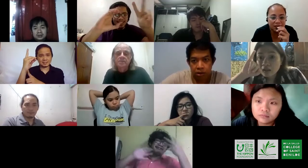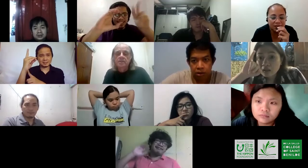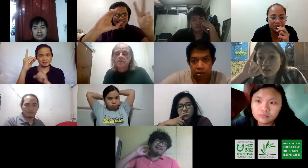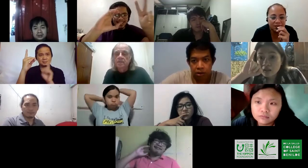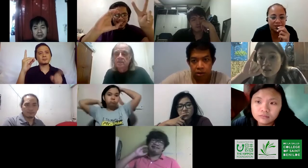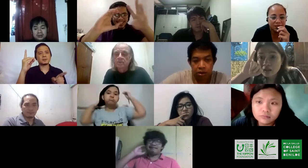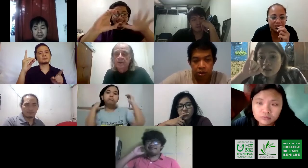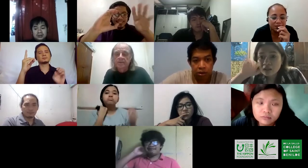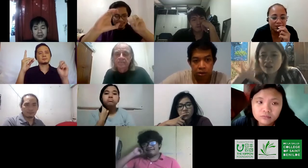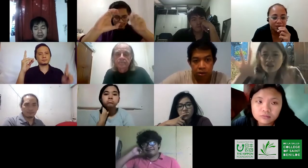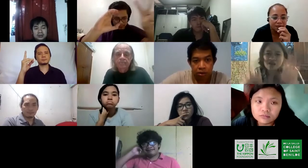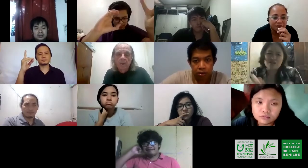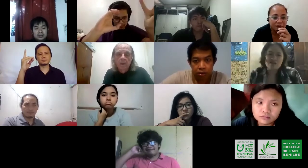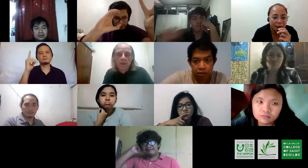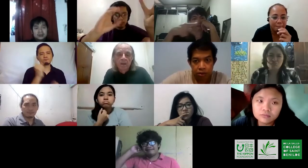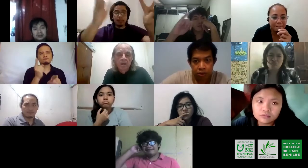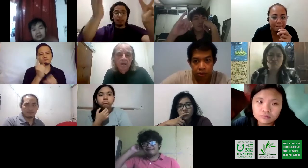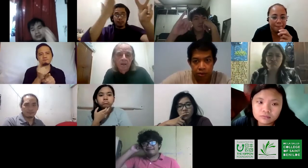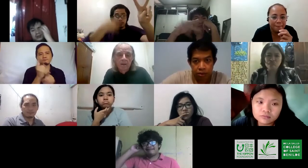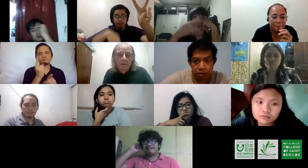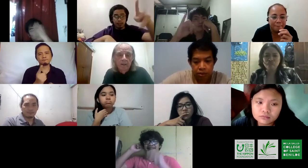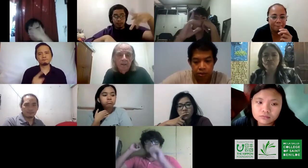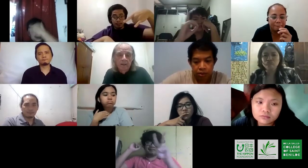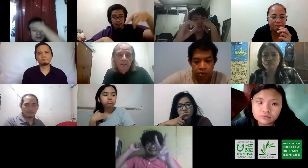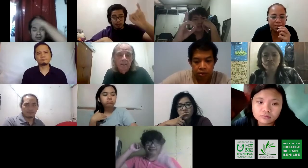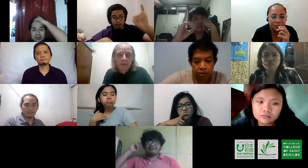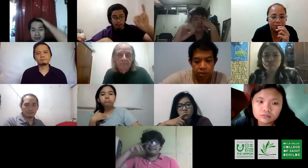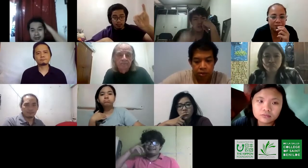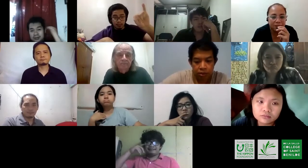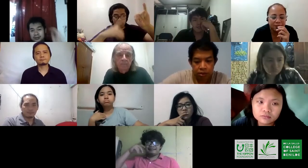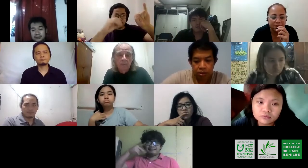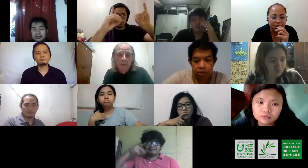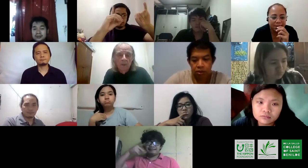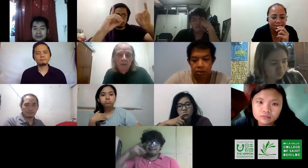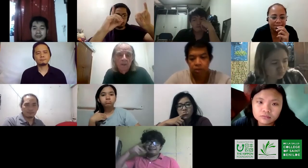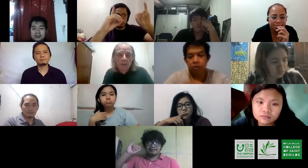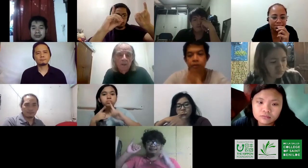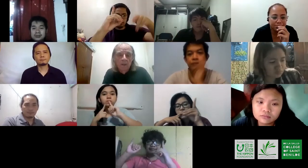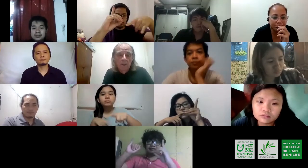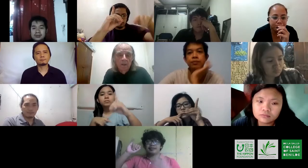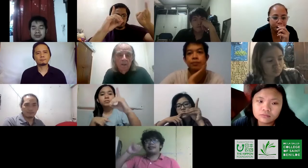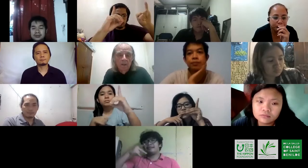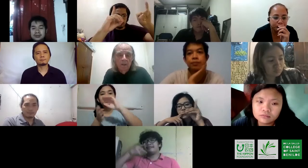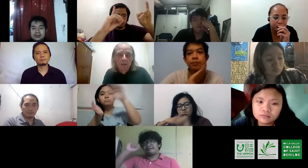okay, C, that's correct. Okay.